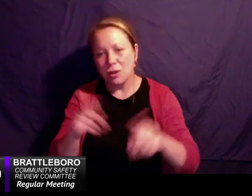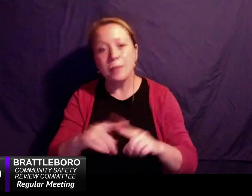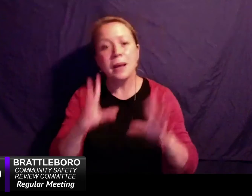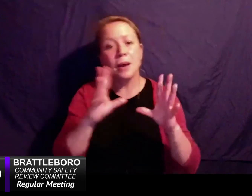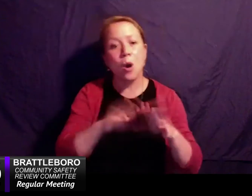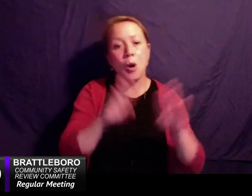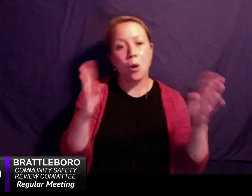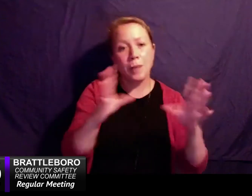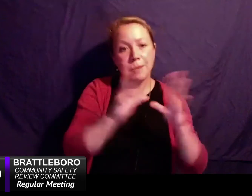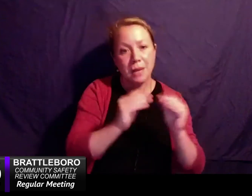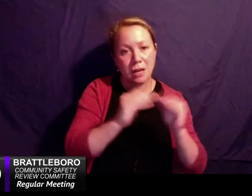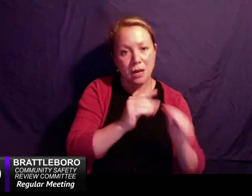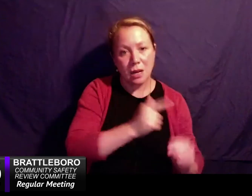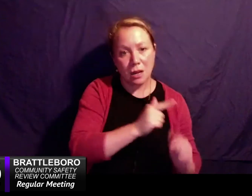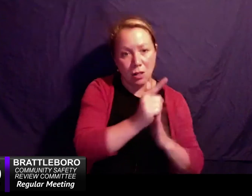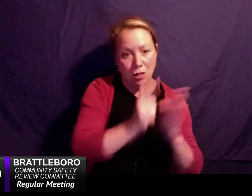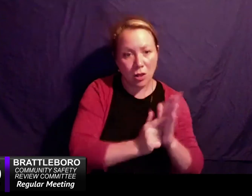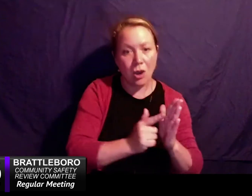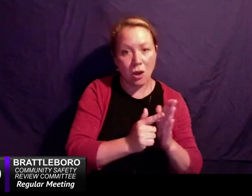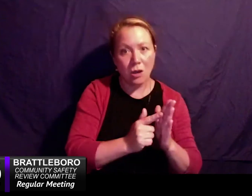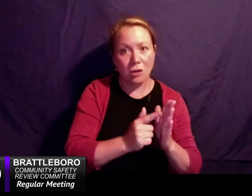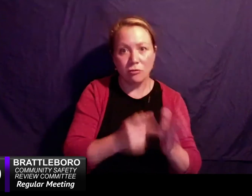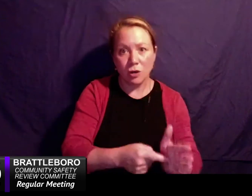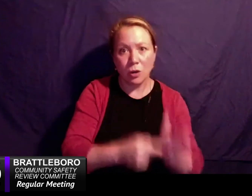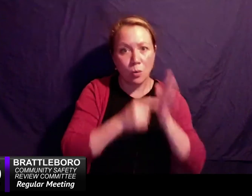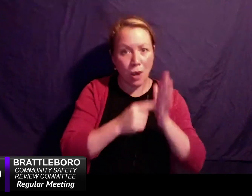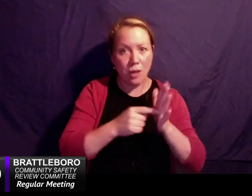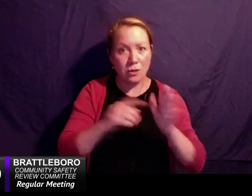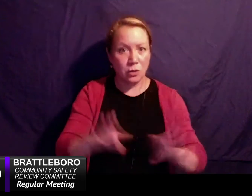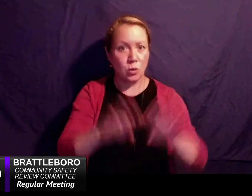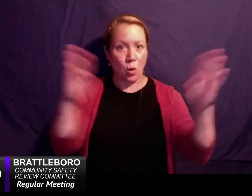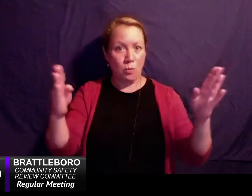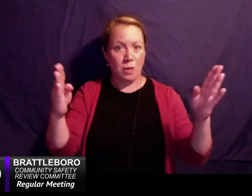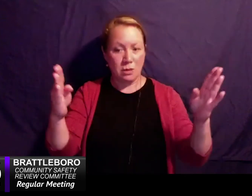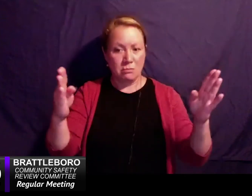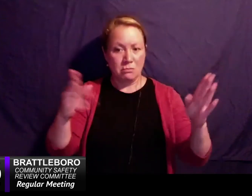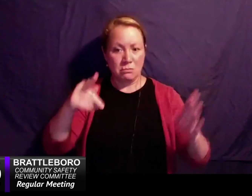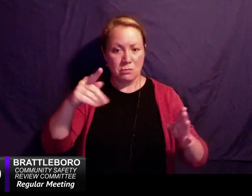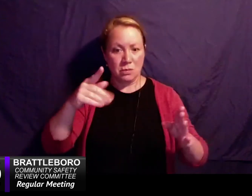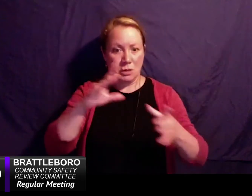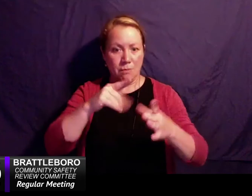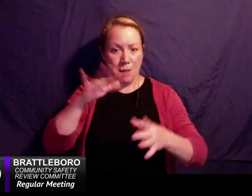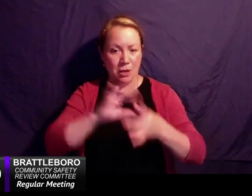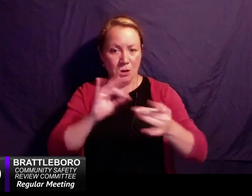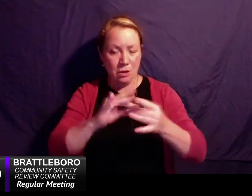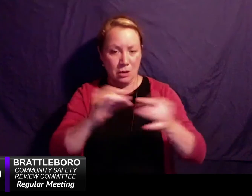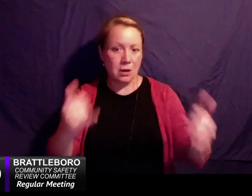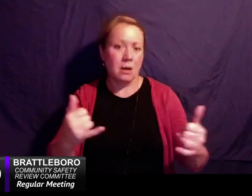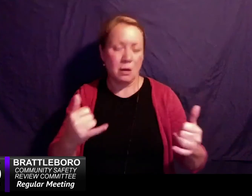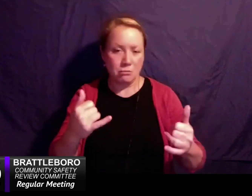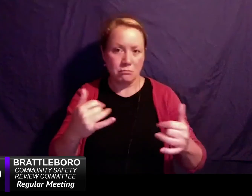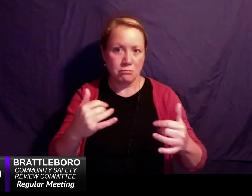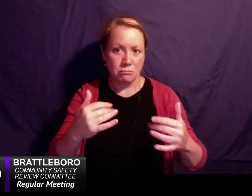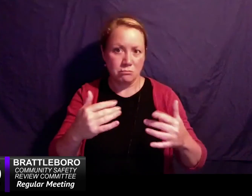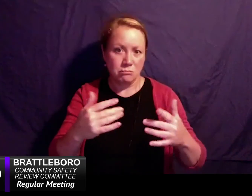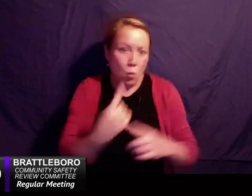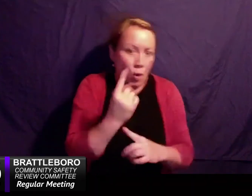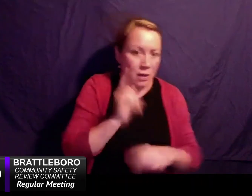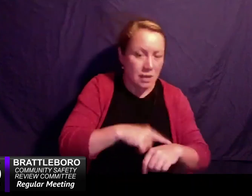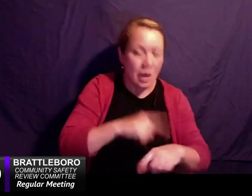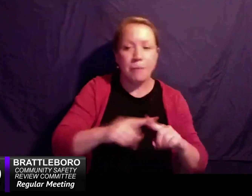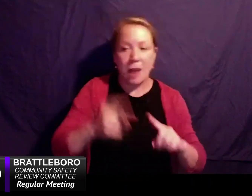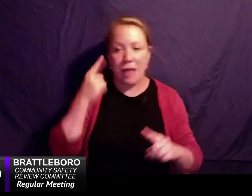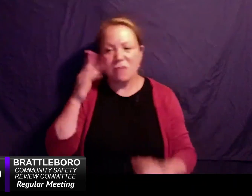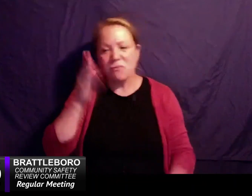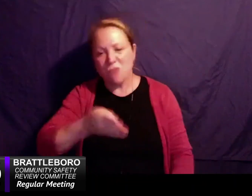space for public comment to be offered ever once. But I think it is the standard practice of Brattleboro committees,